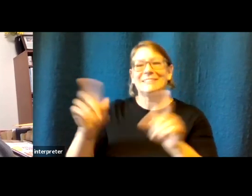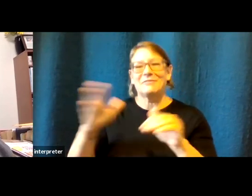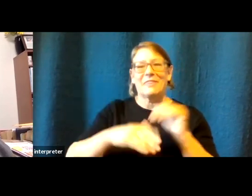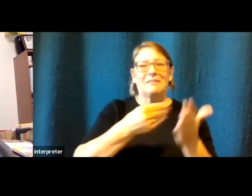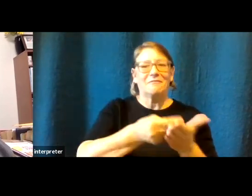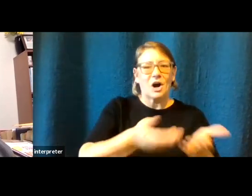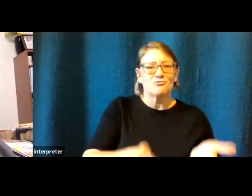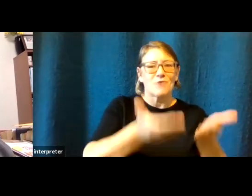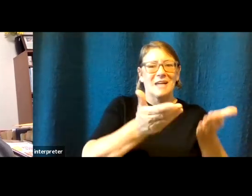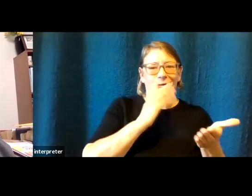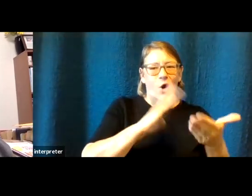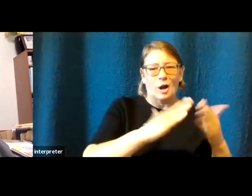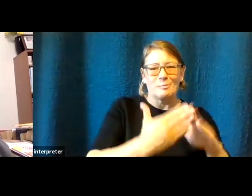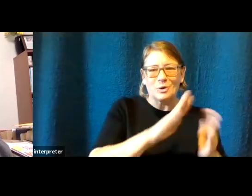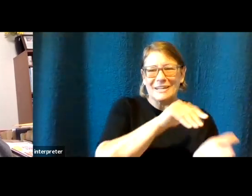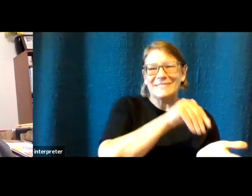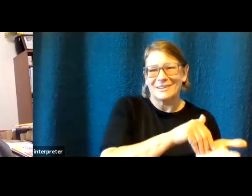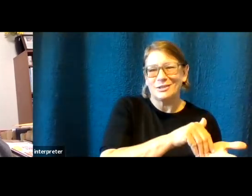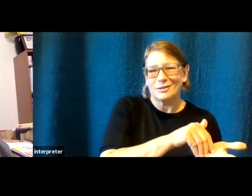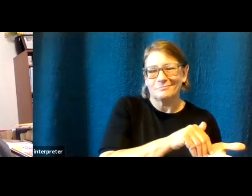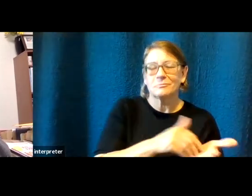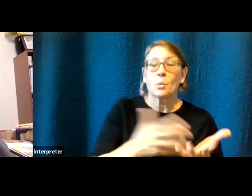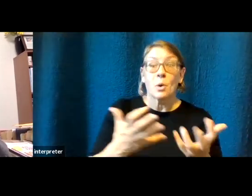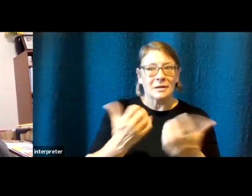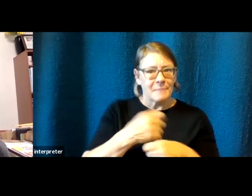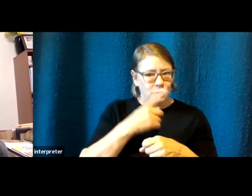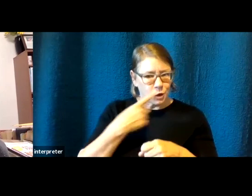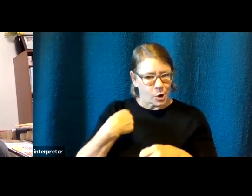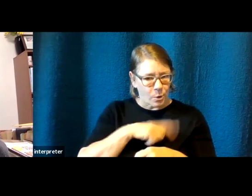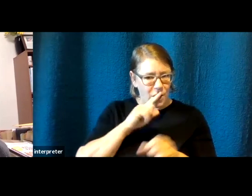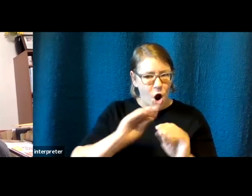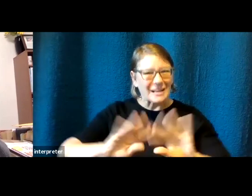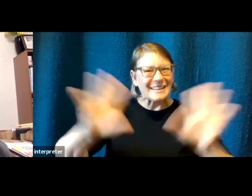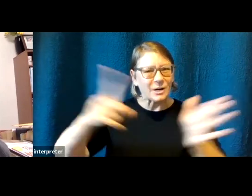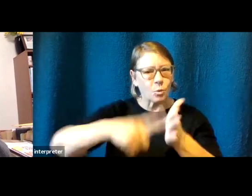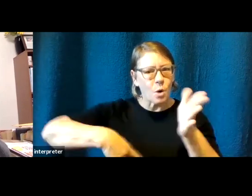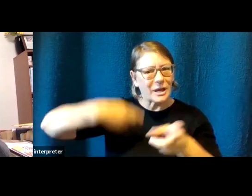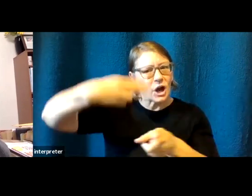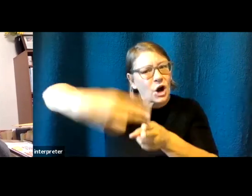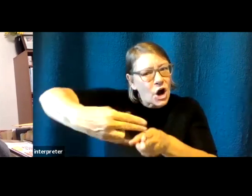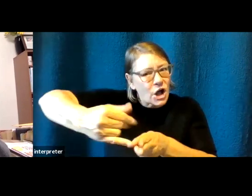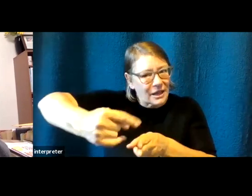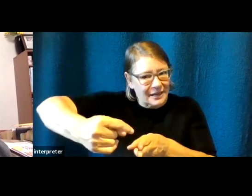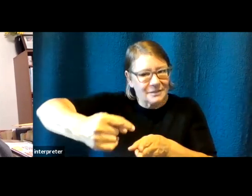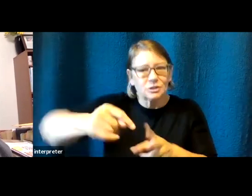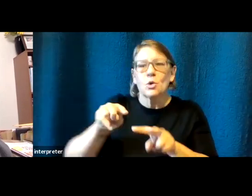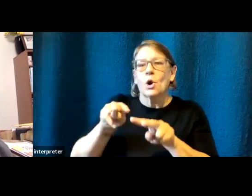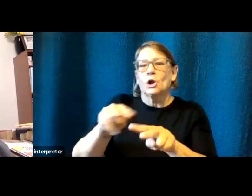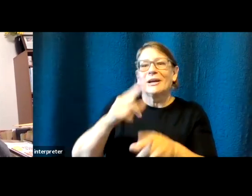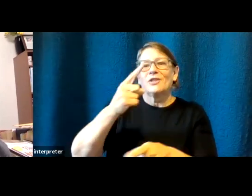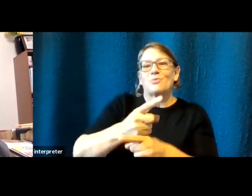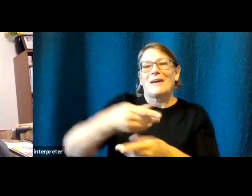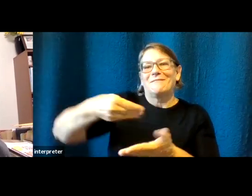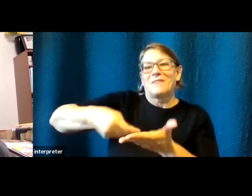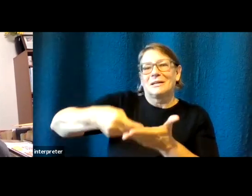fundraising for a community center. So we want to be really clear what we're calling it so that we're looking at the right funding sources and